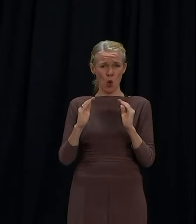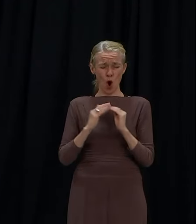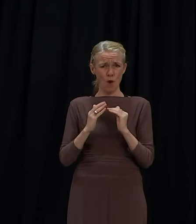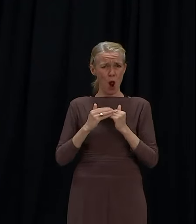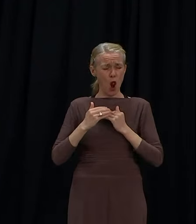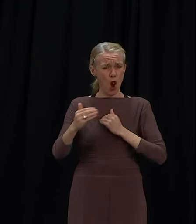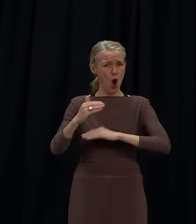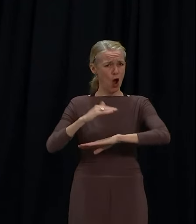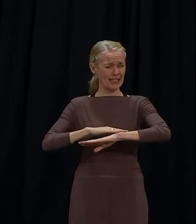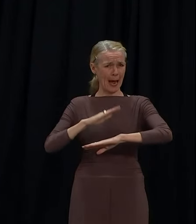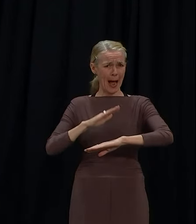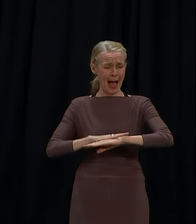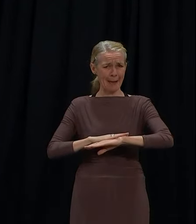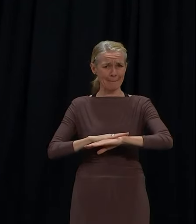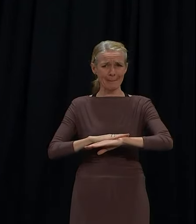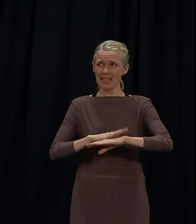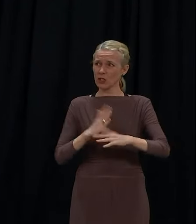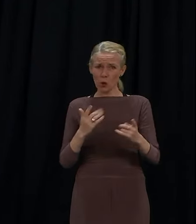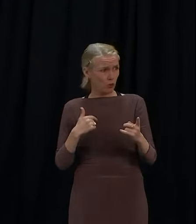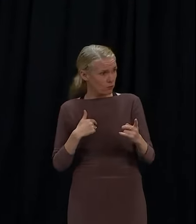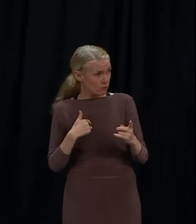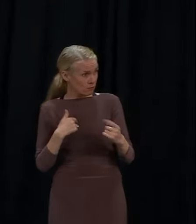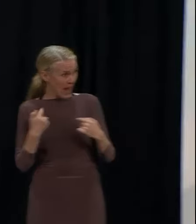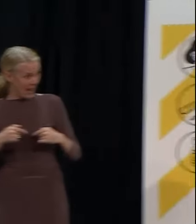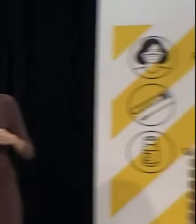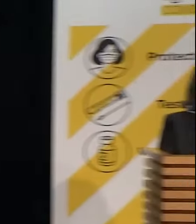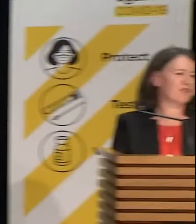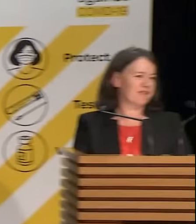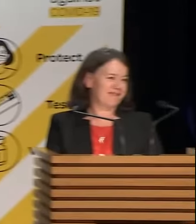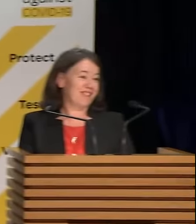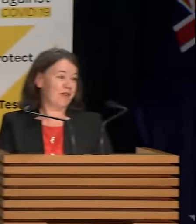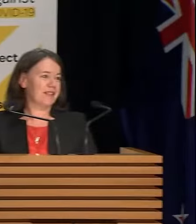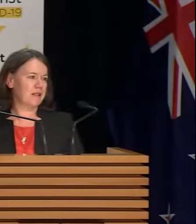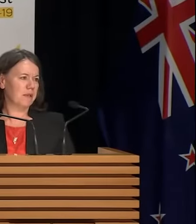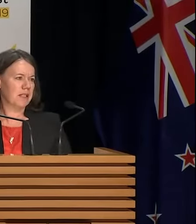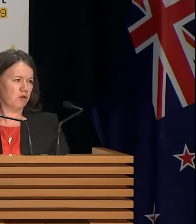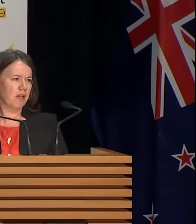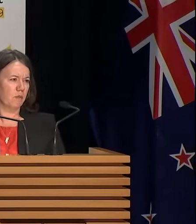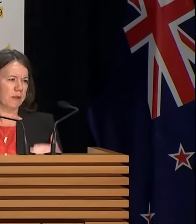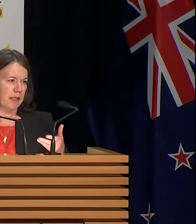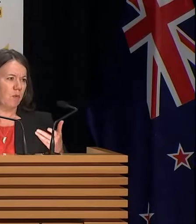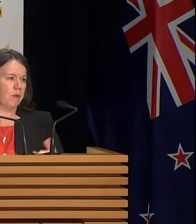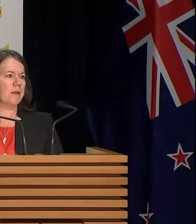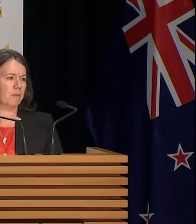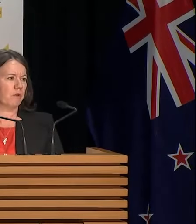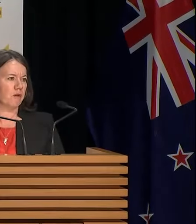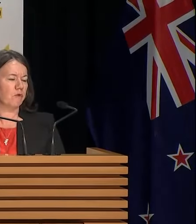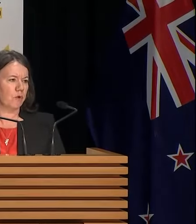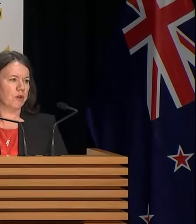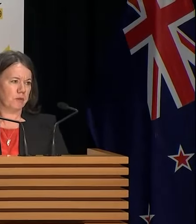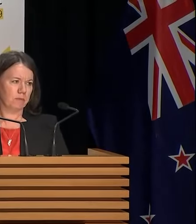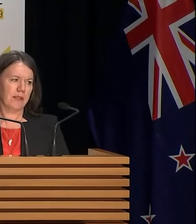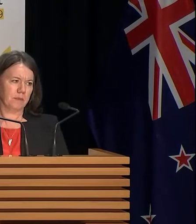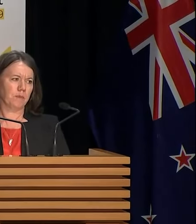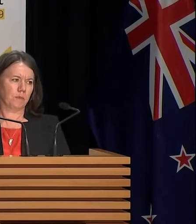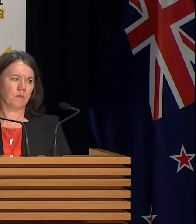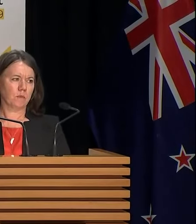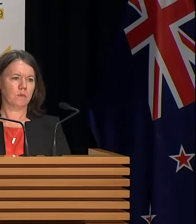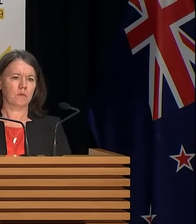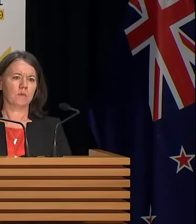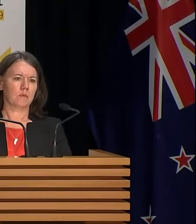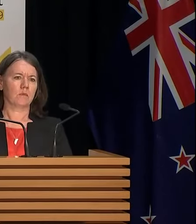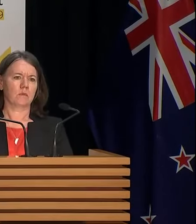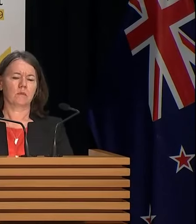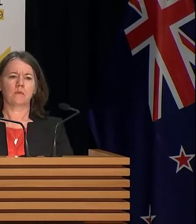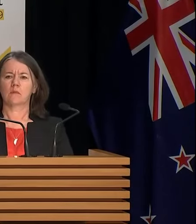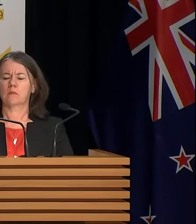I believe that there won't be privacy issues in providing those numbers. Come back to us at the Ministry and we'll see what we can provide for you. Where are we at with